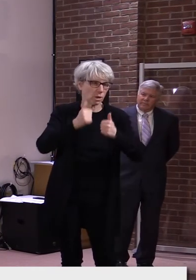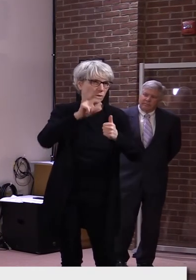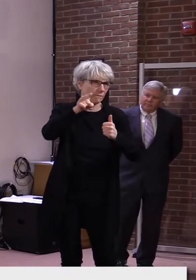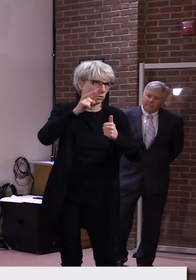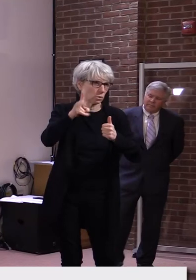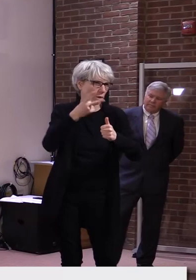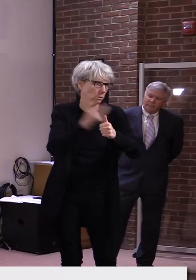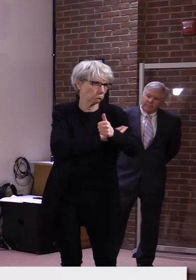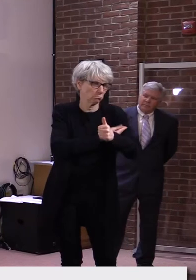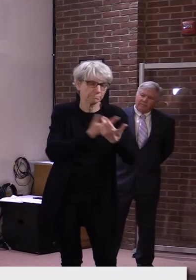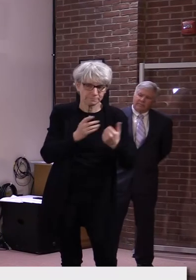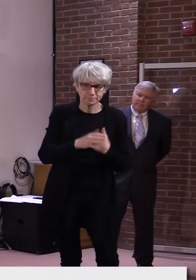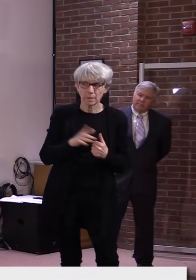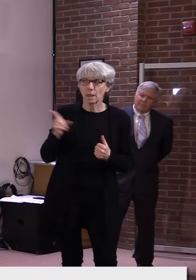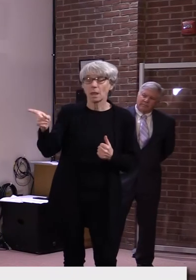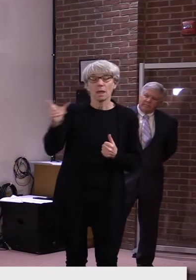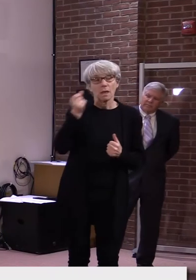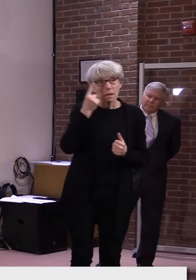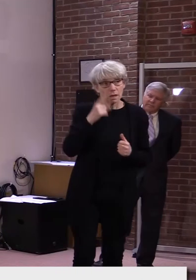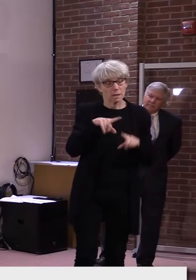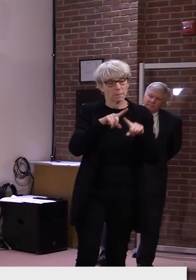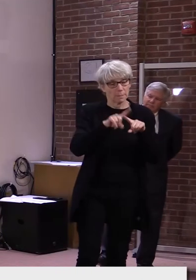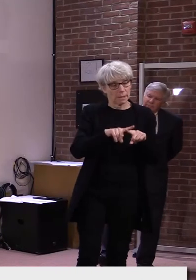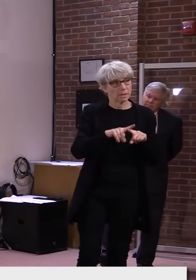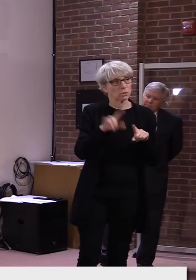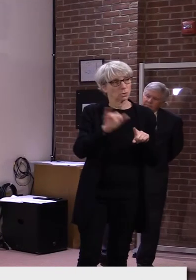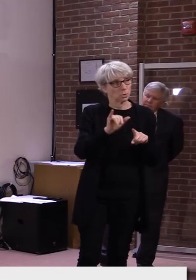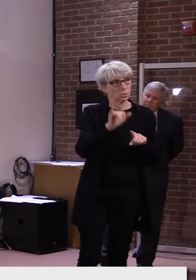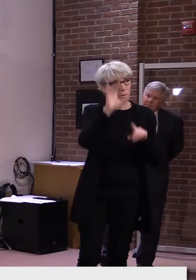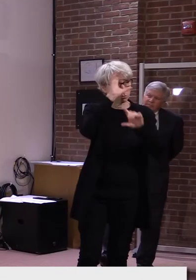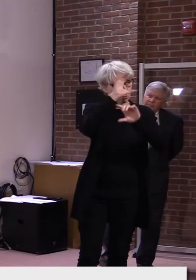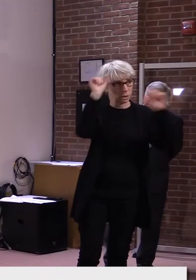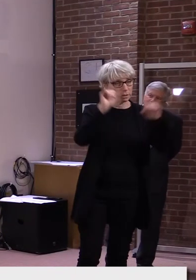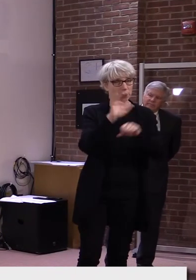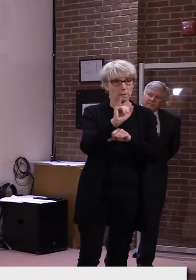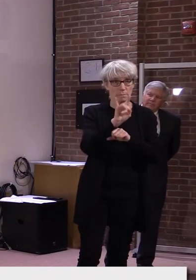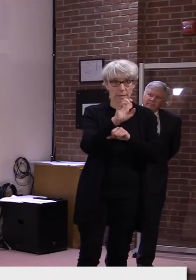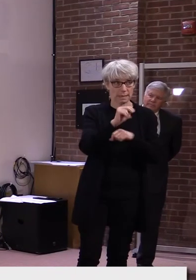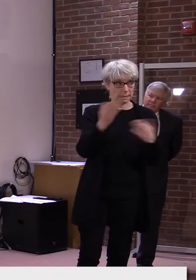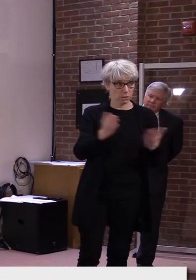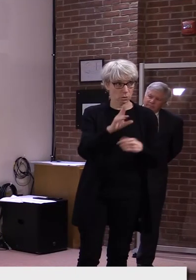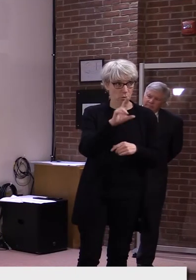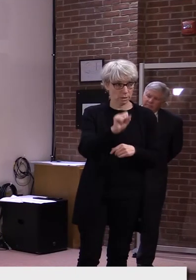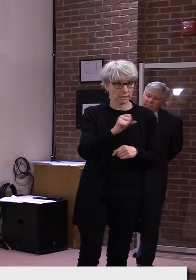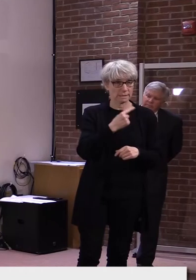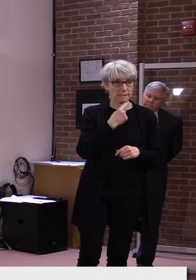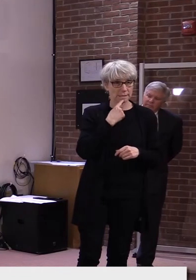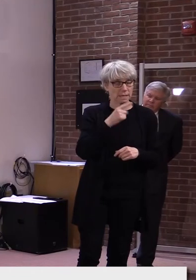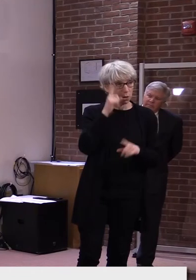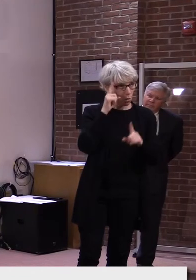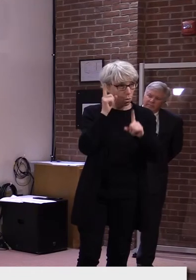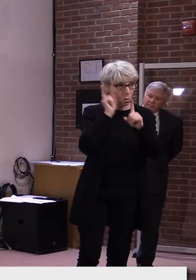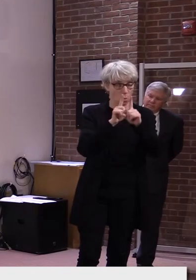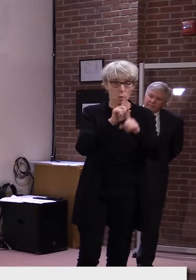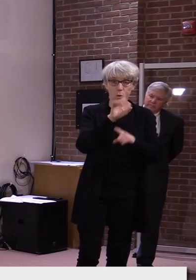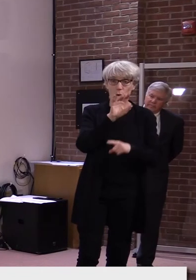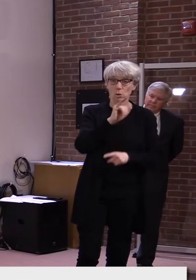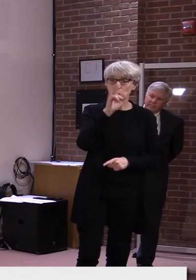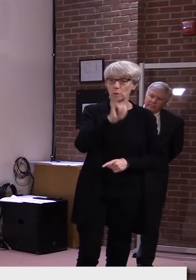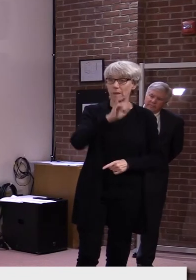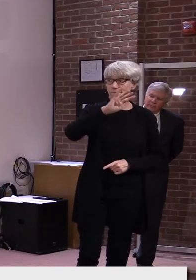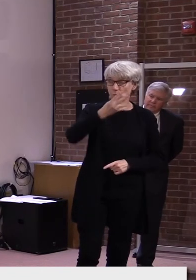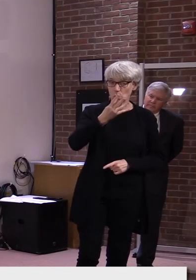as well on, President Biden has said, his goal is 70% by the 4th of July for